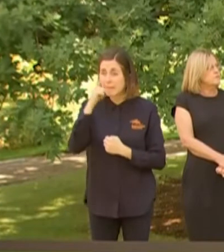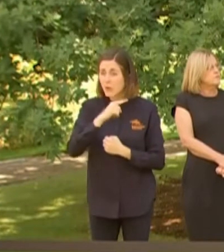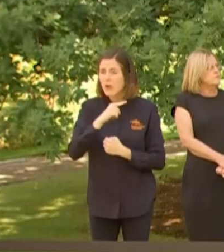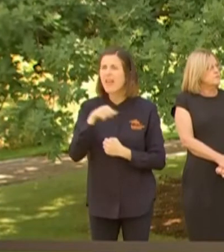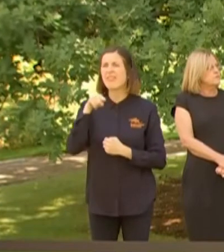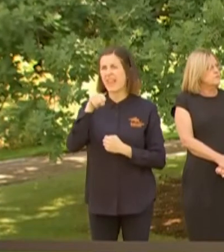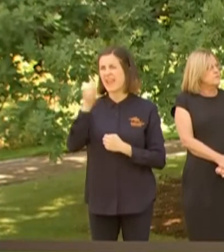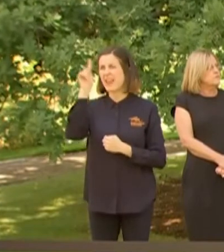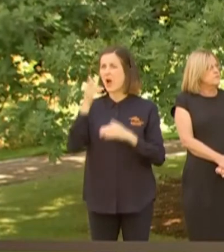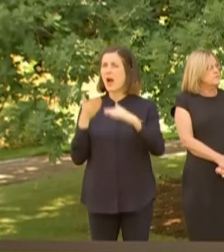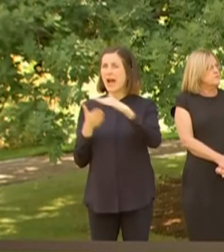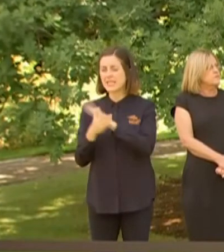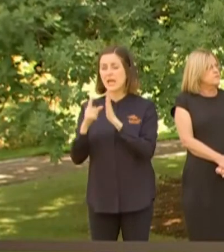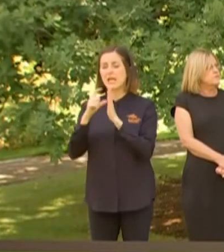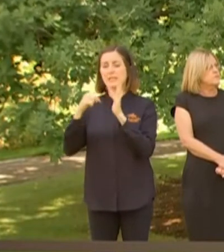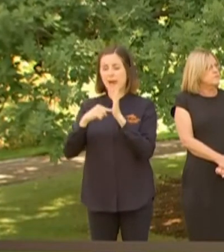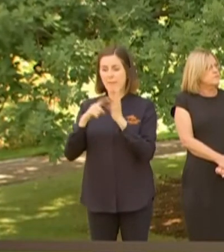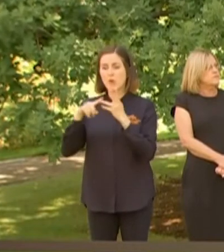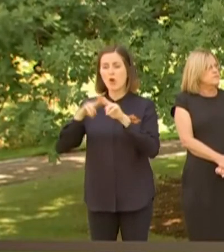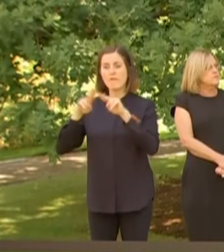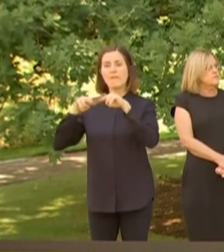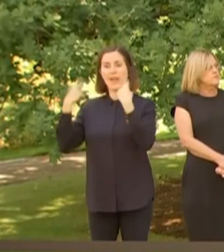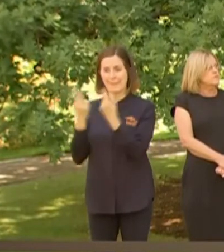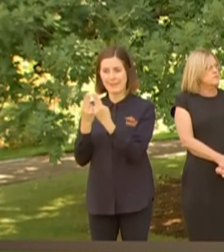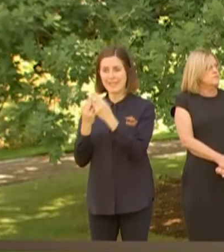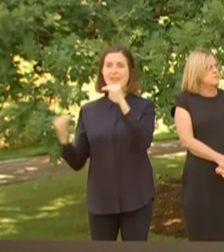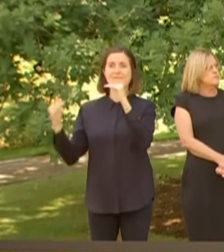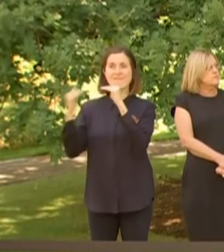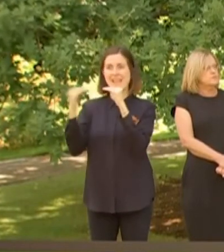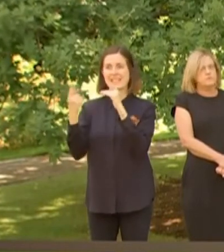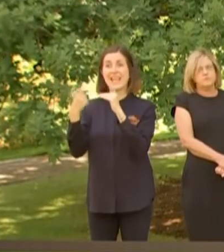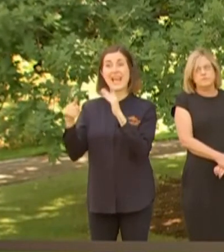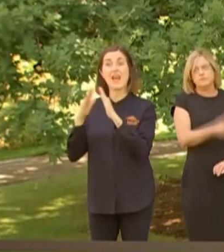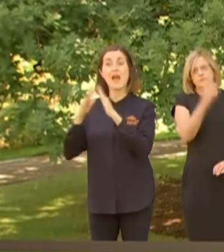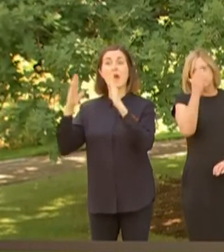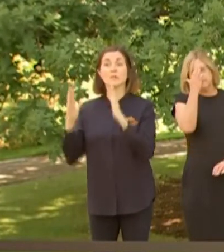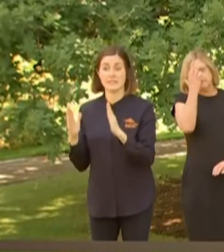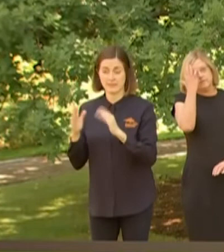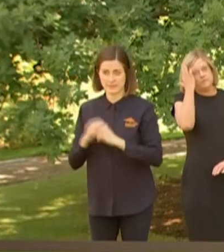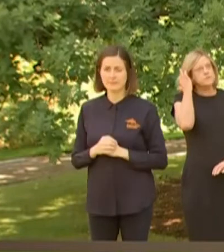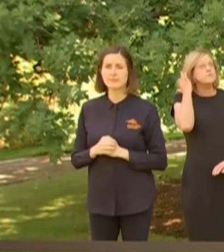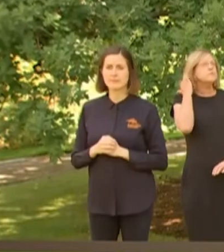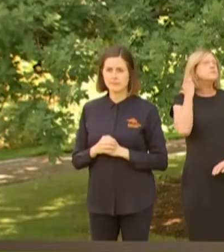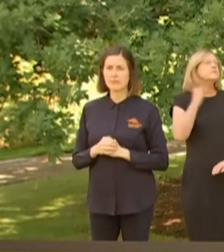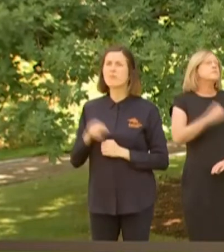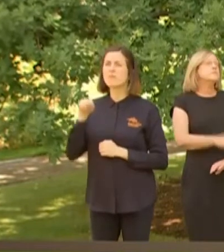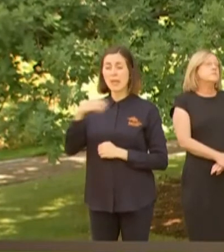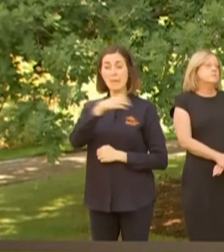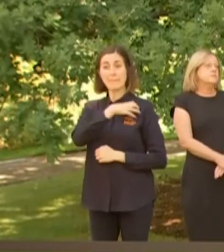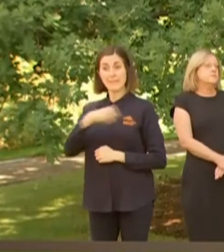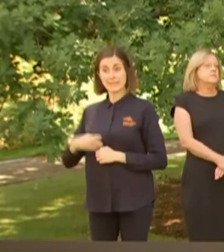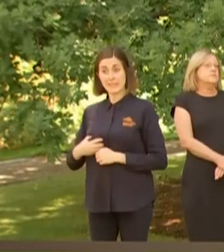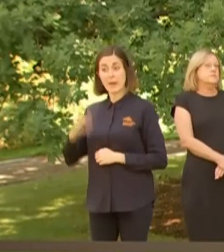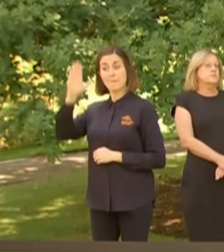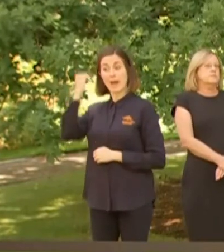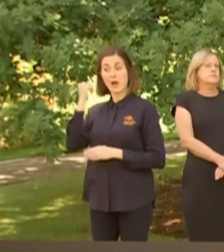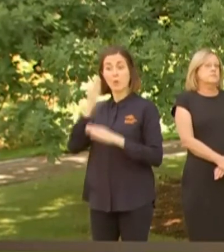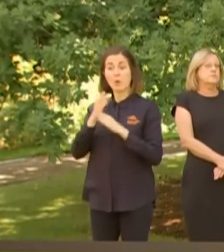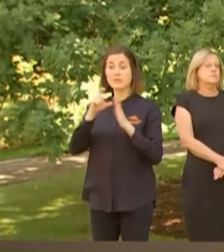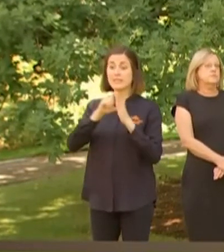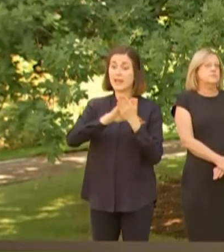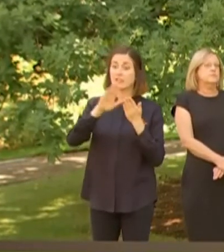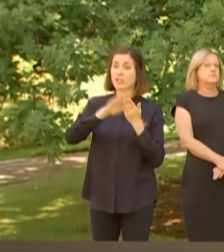Families, Fairness and Housing. And if the Youth Minister was here, or any of the other ministers from the other areas I've already listed, they would say that they had a big reform